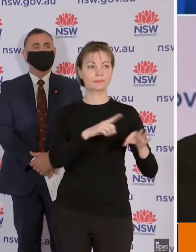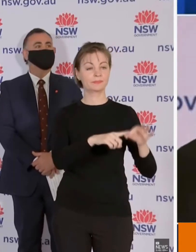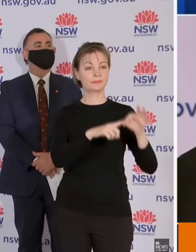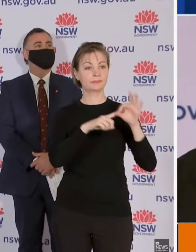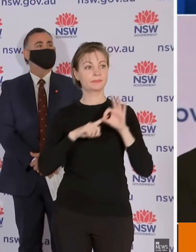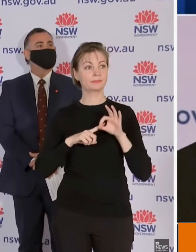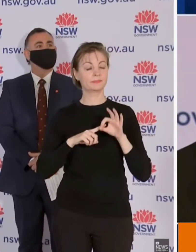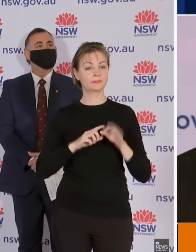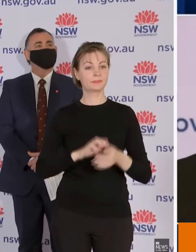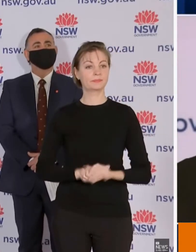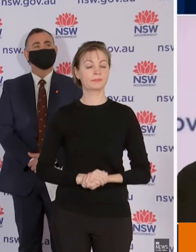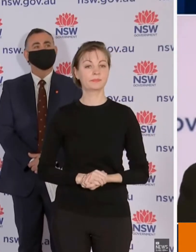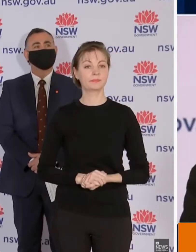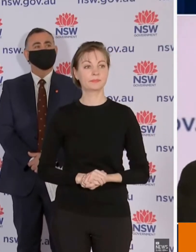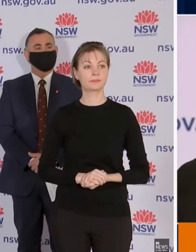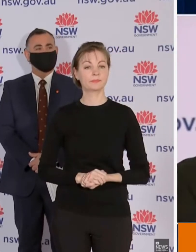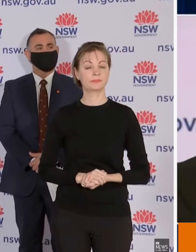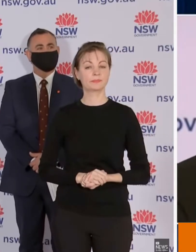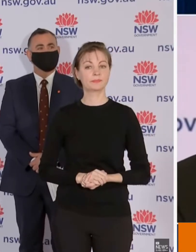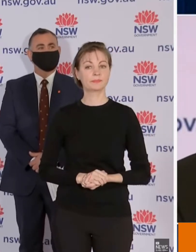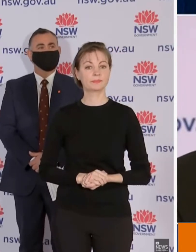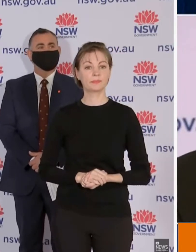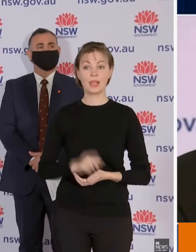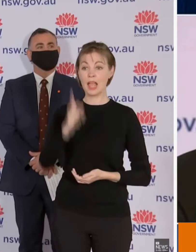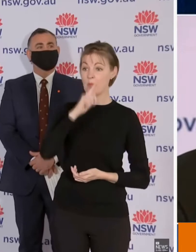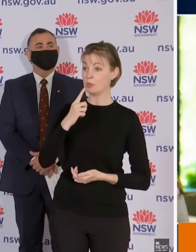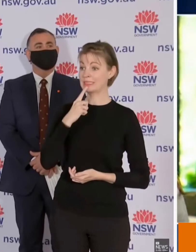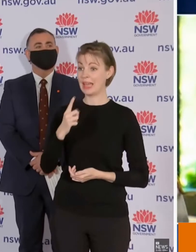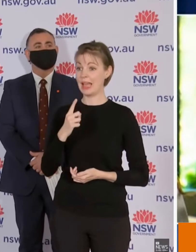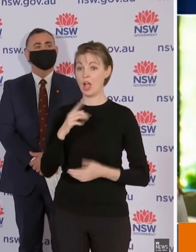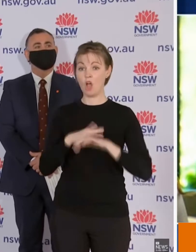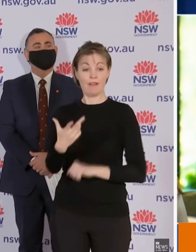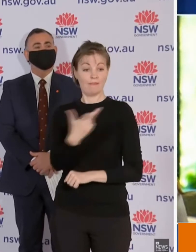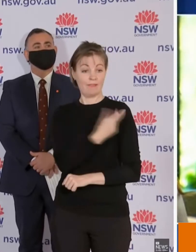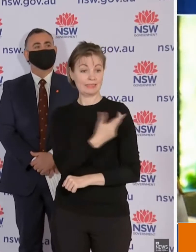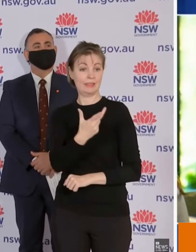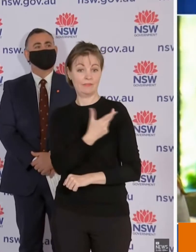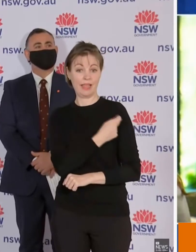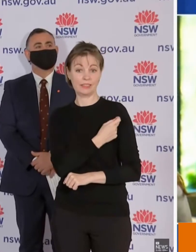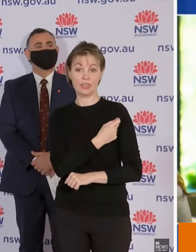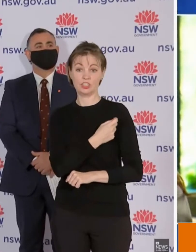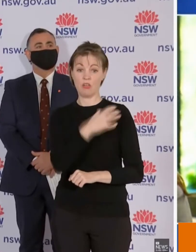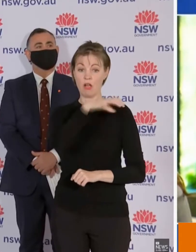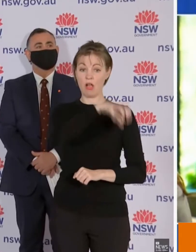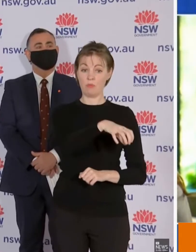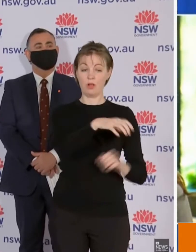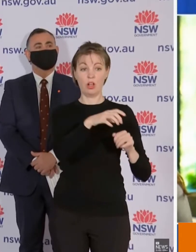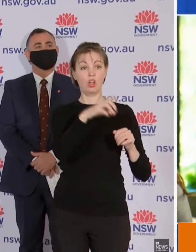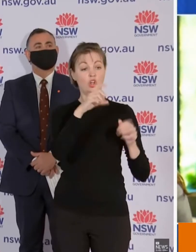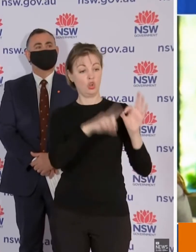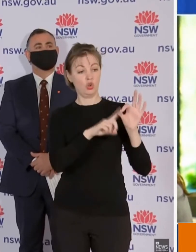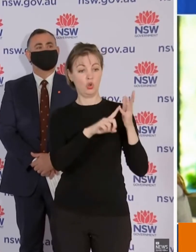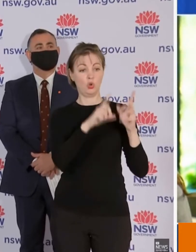we keep hearing that there are vaccinations available at Kidos Bank Arena. I've just been sent a message to someone watching this at the moment, frustrated that they can't